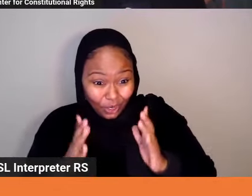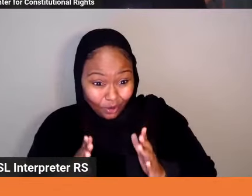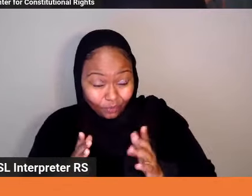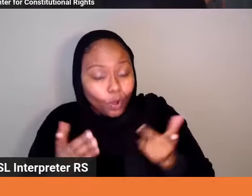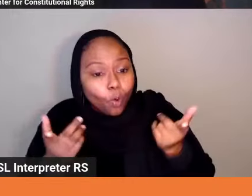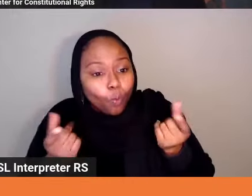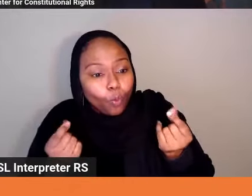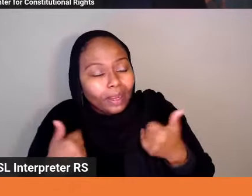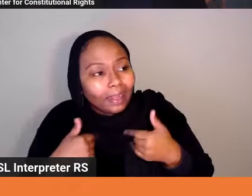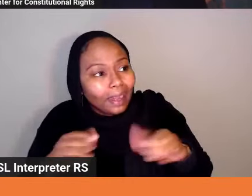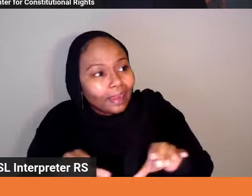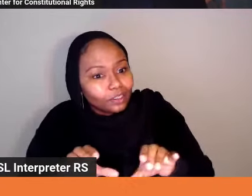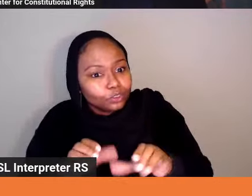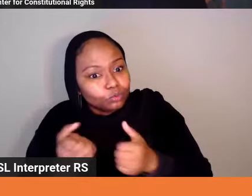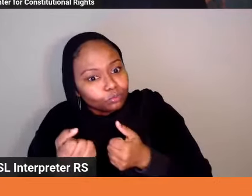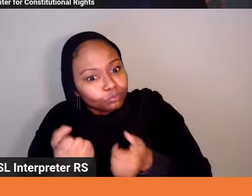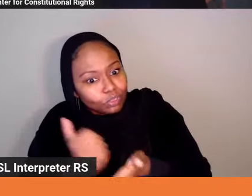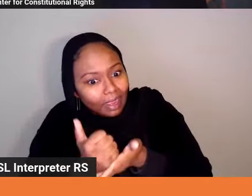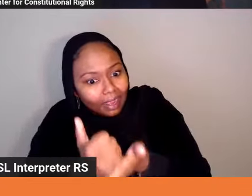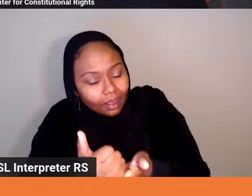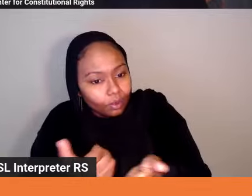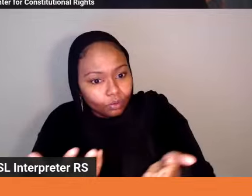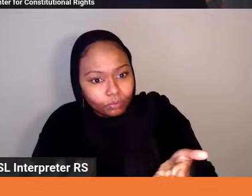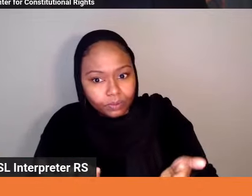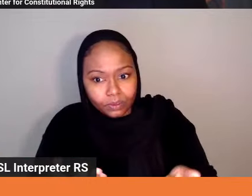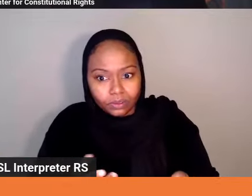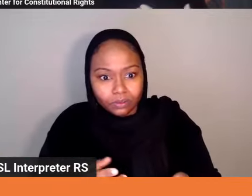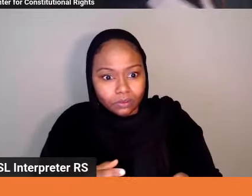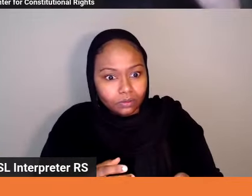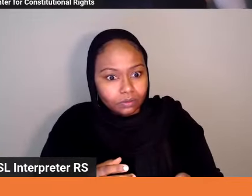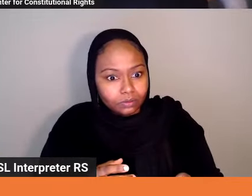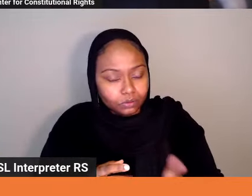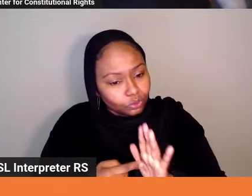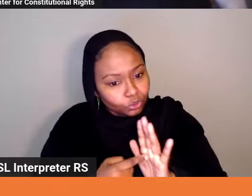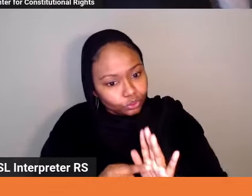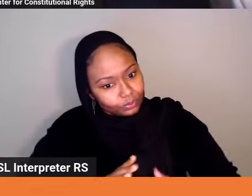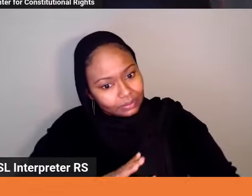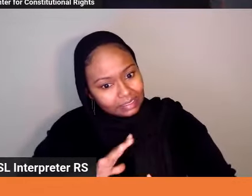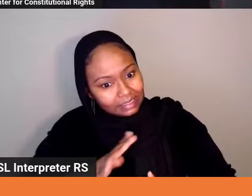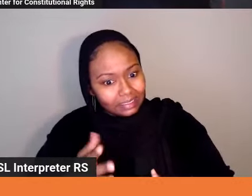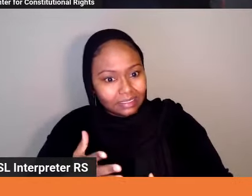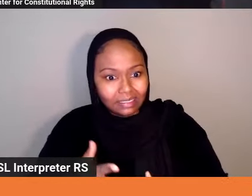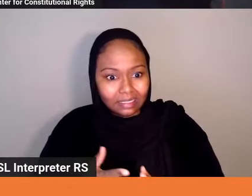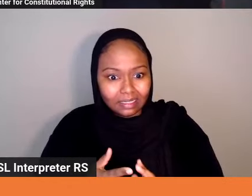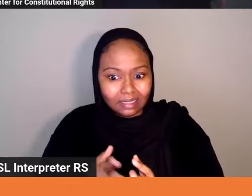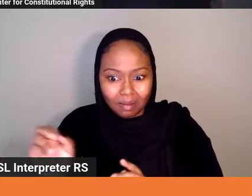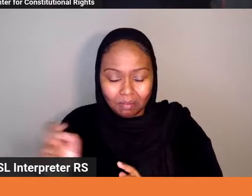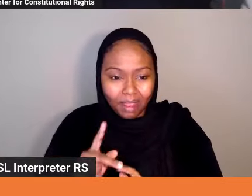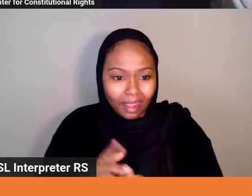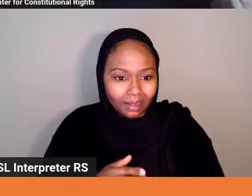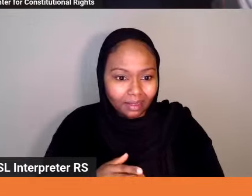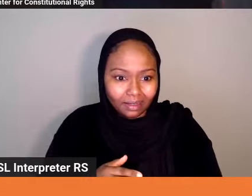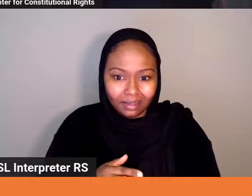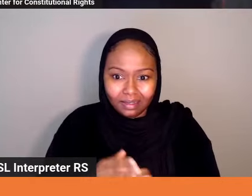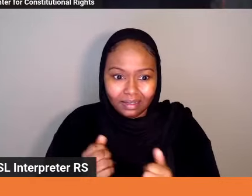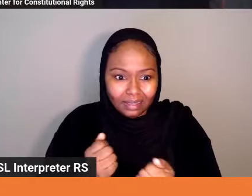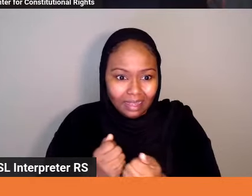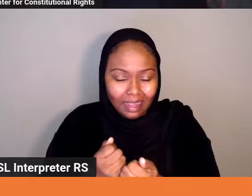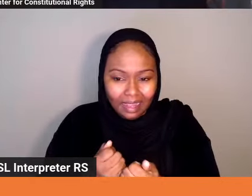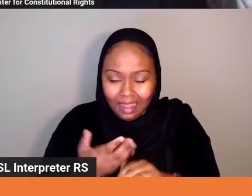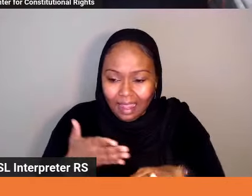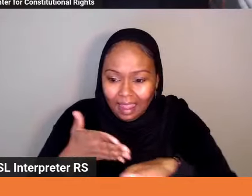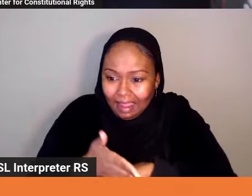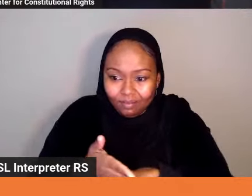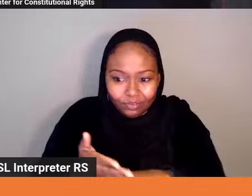help to bring some dignity back in the aftermath of such